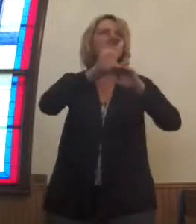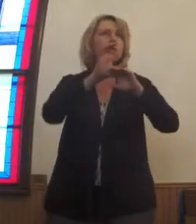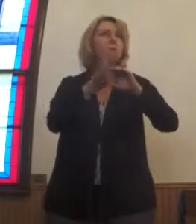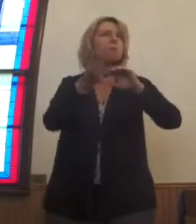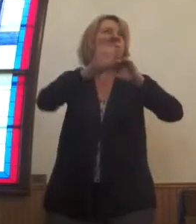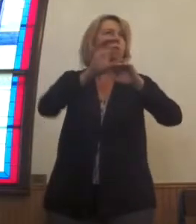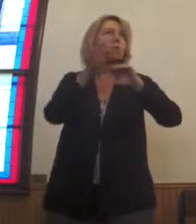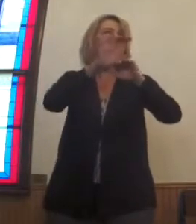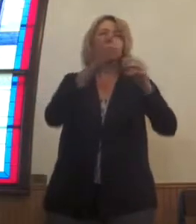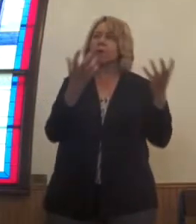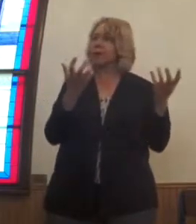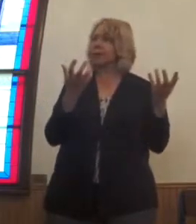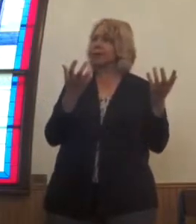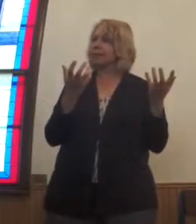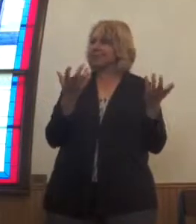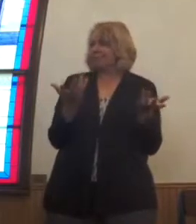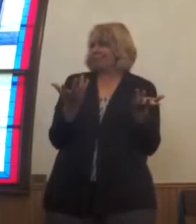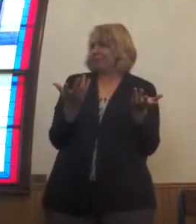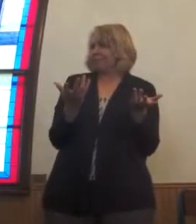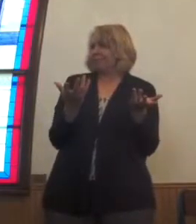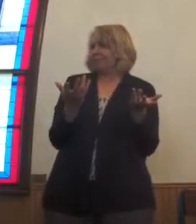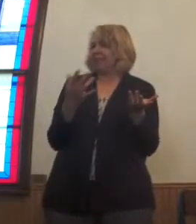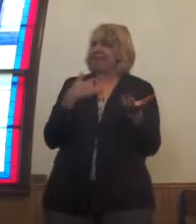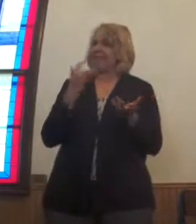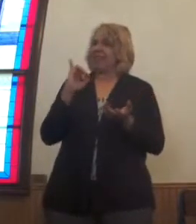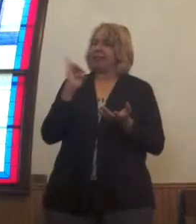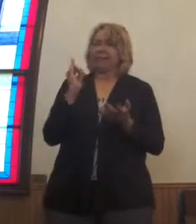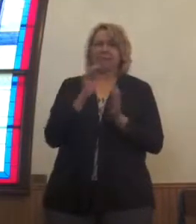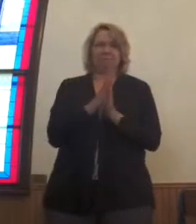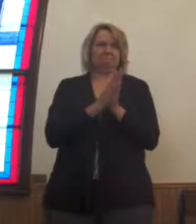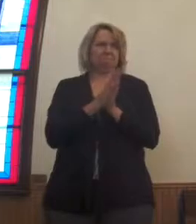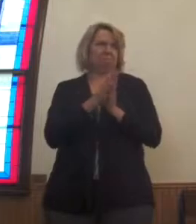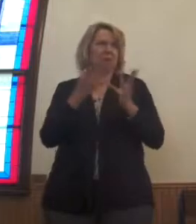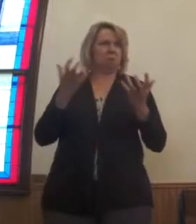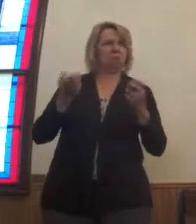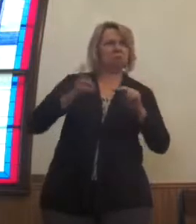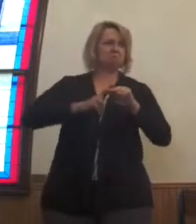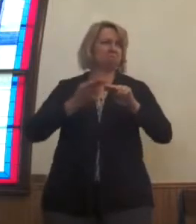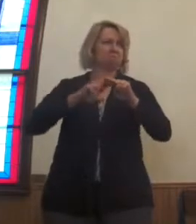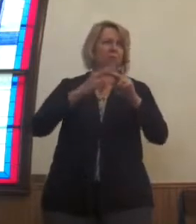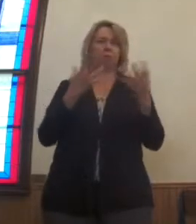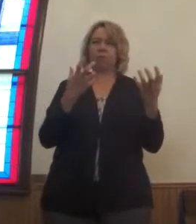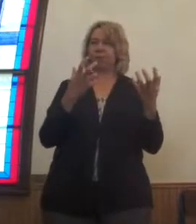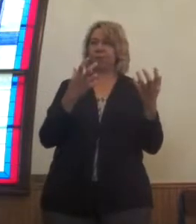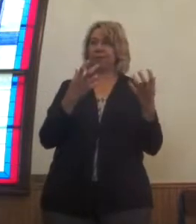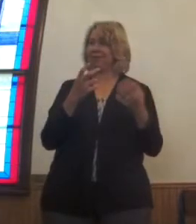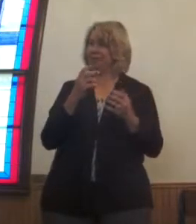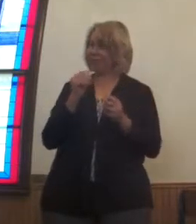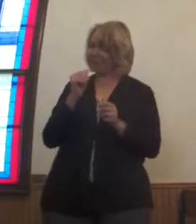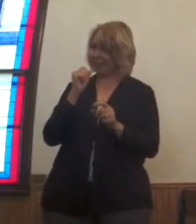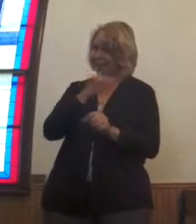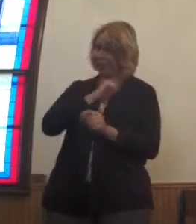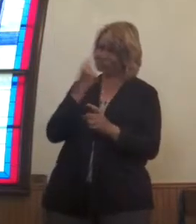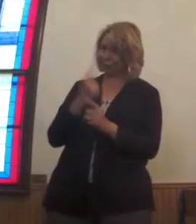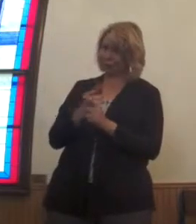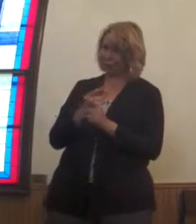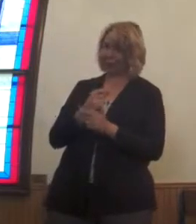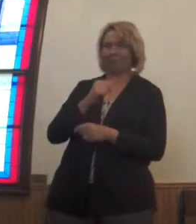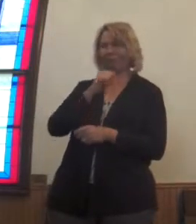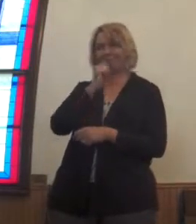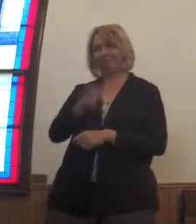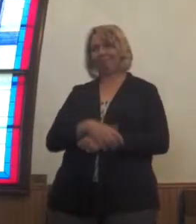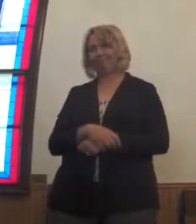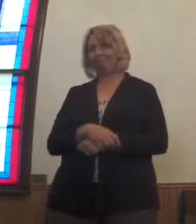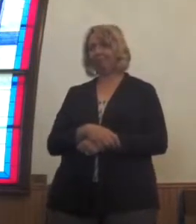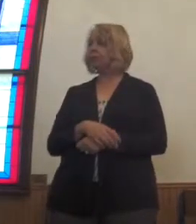more. They have that beast-like attitude, as we heard a little bit earlier. And trust me, it's great to be successful and